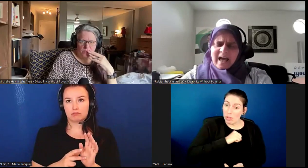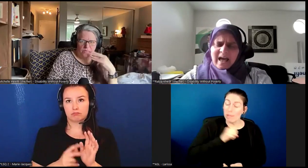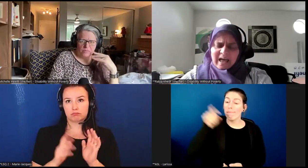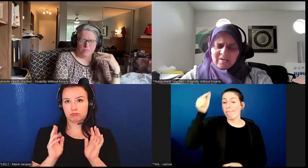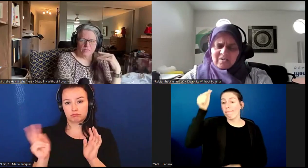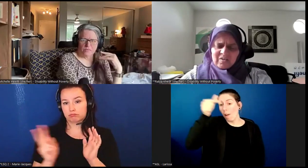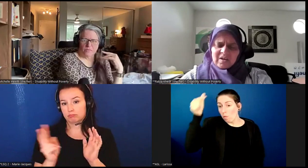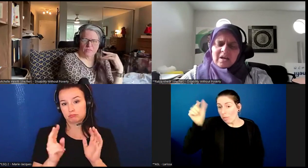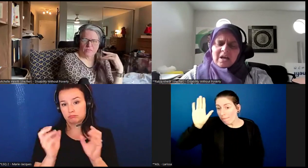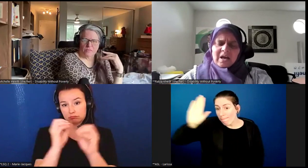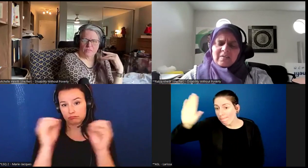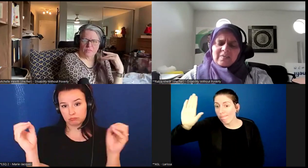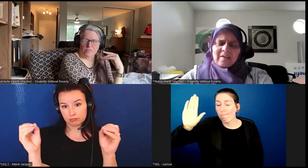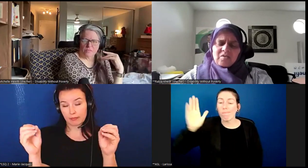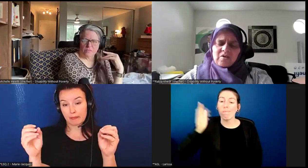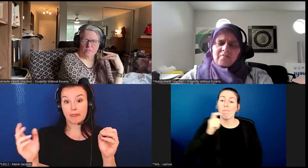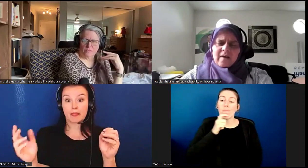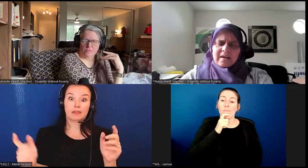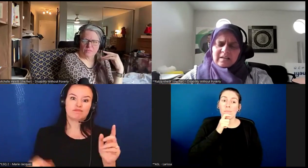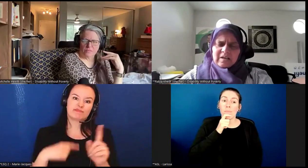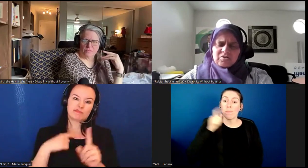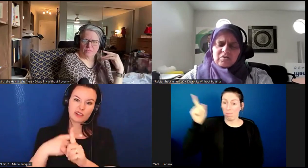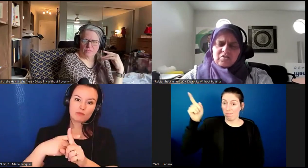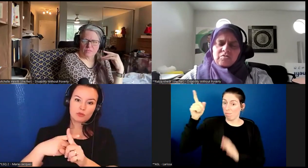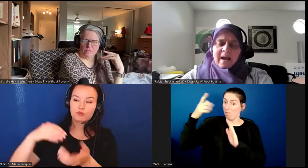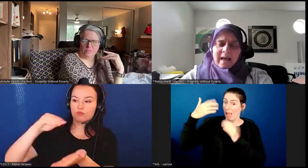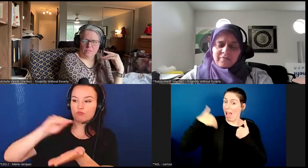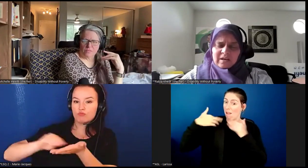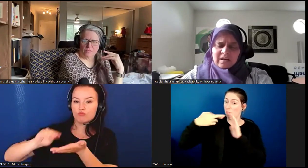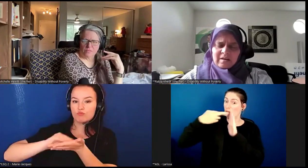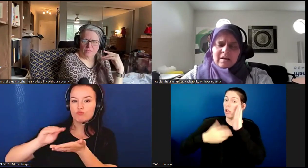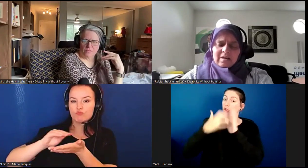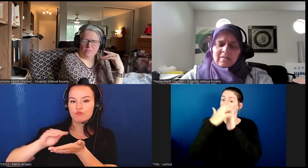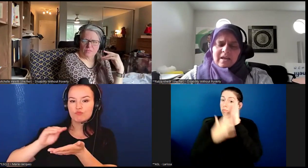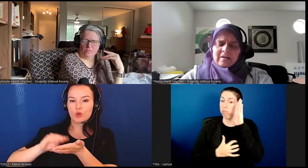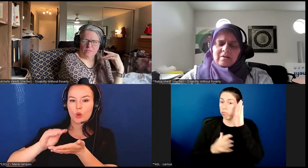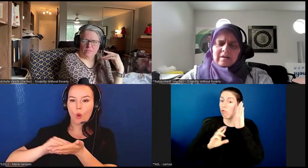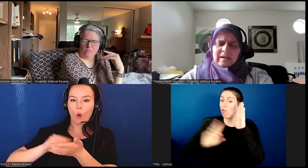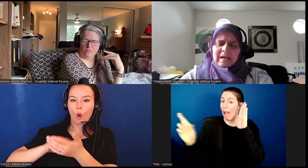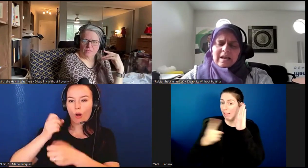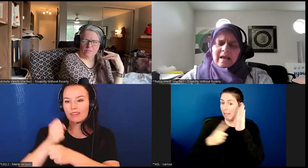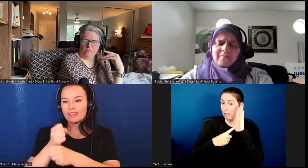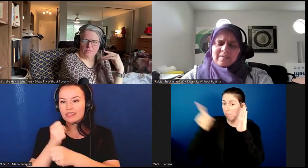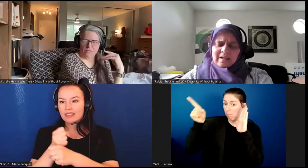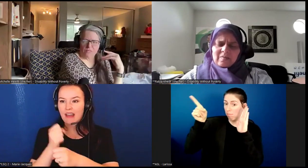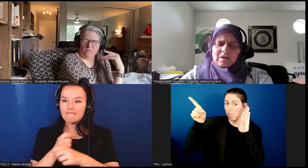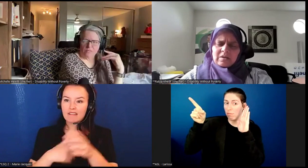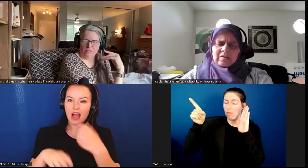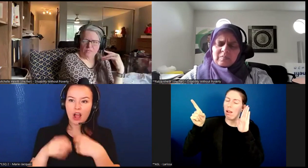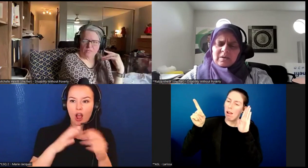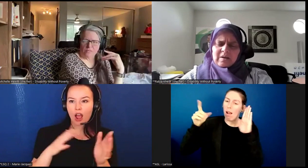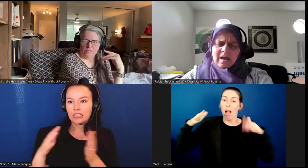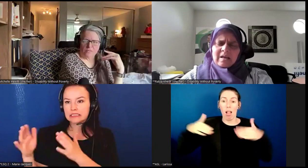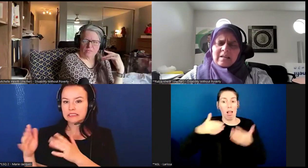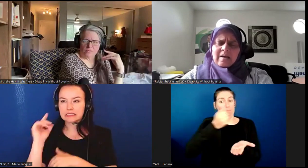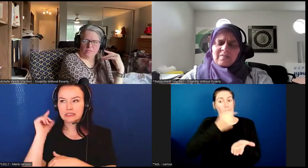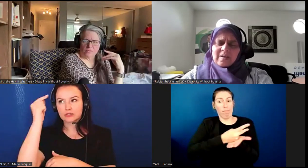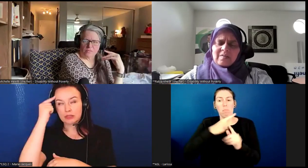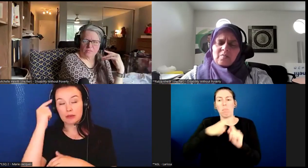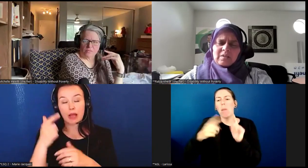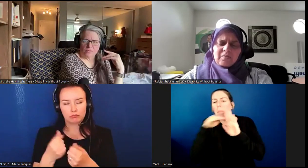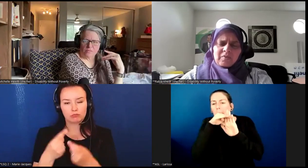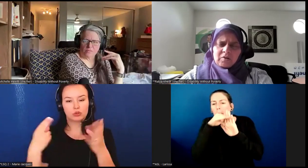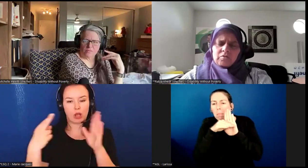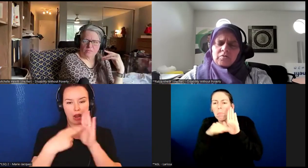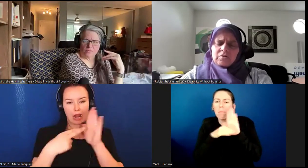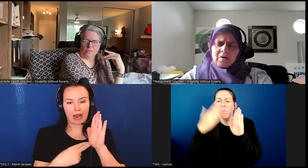bureaucracy has a set of regulations drafted. They kind of have a sense of what needs to be done. They have a sense